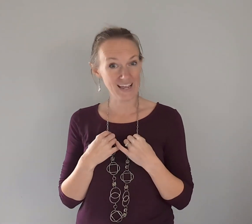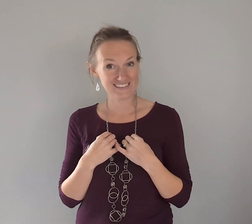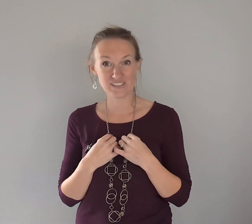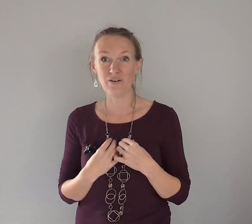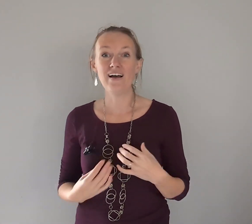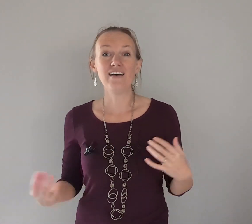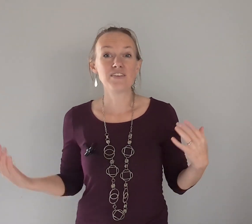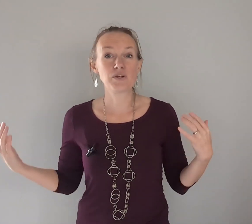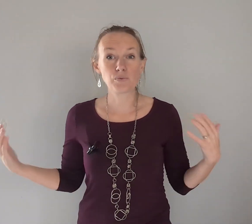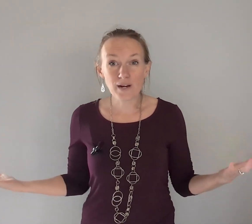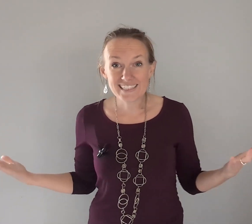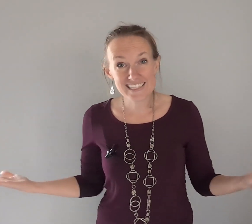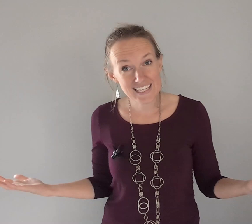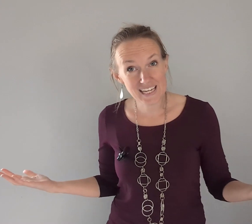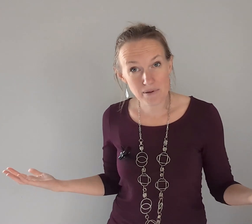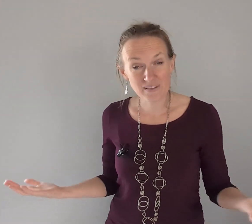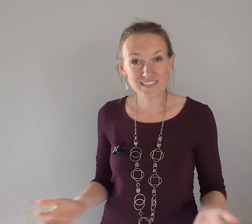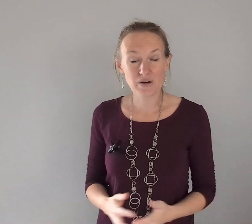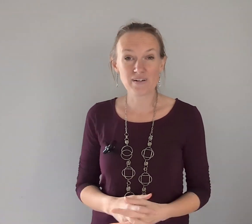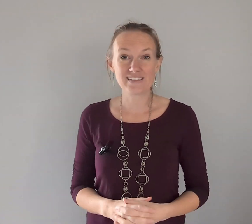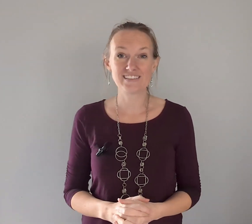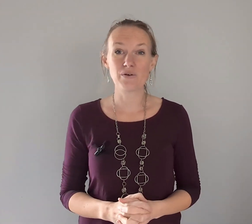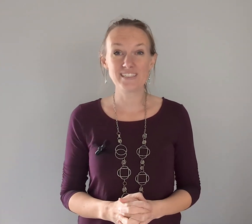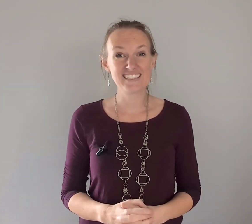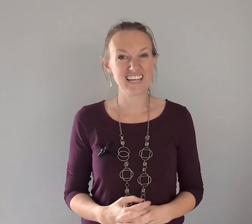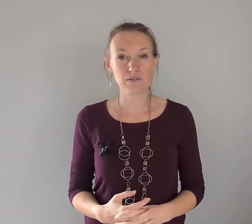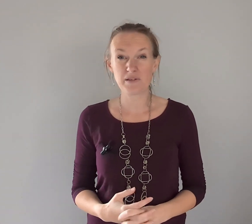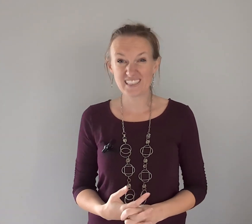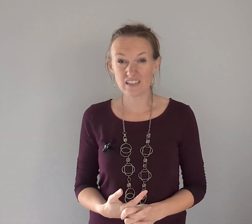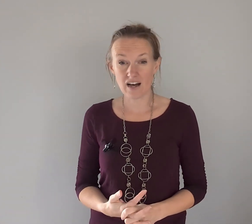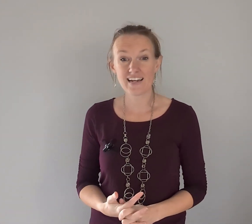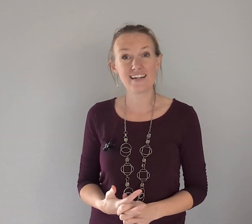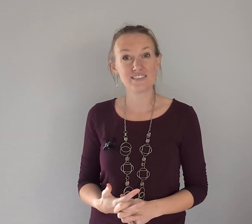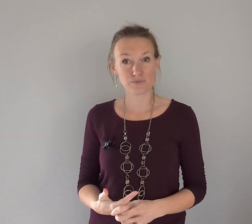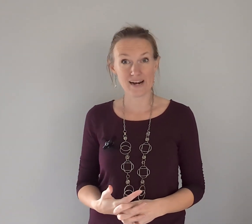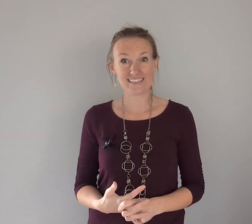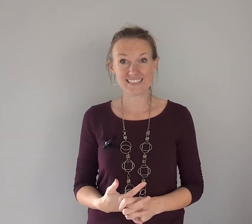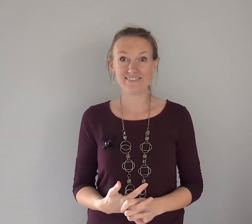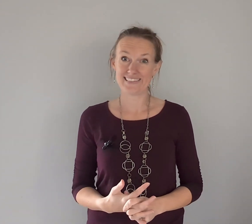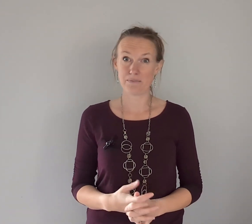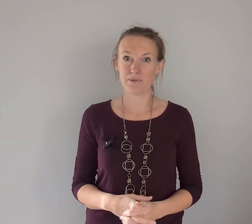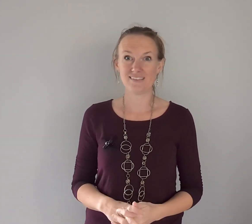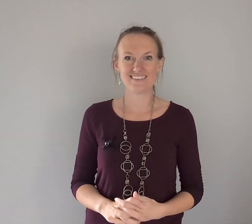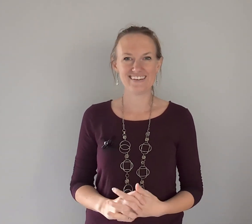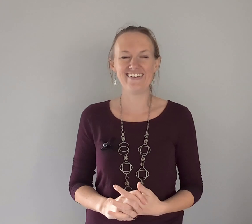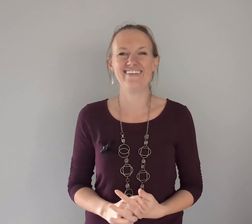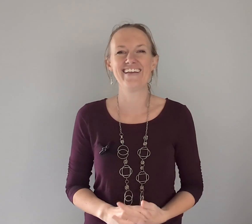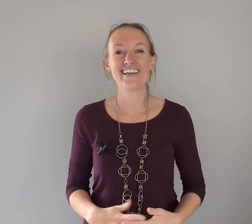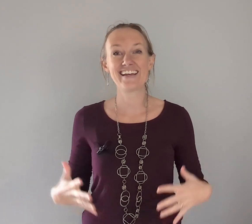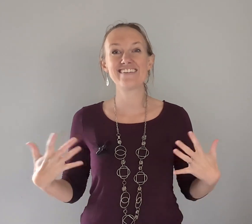Okay, so the great thing about this course is that it repeats a lot and it's relatively simple. So kind of gives